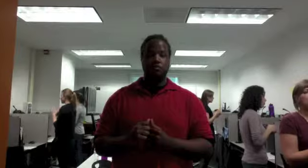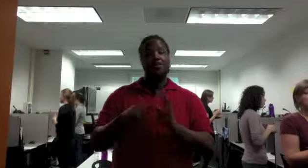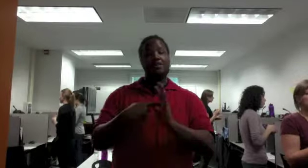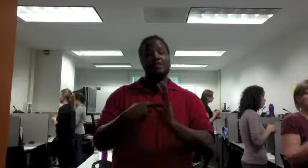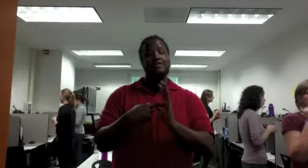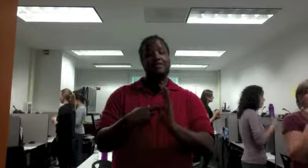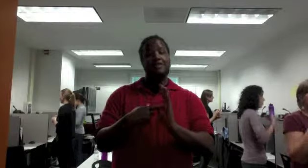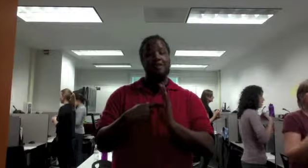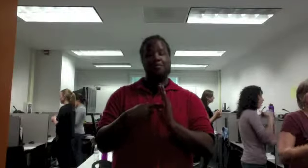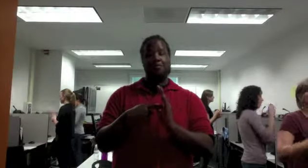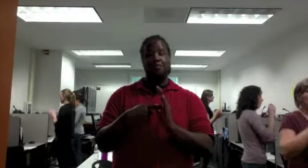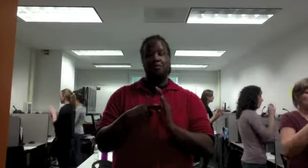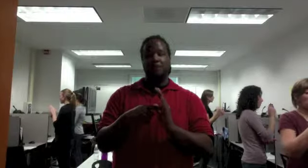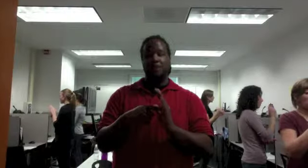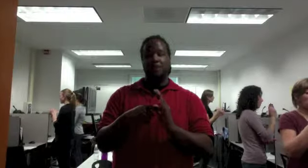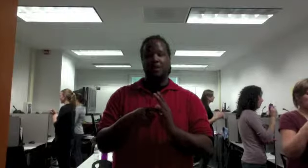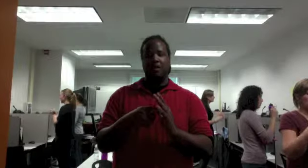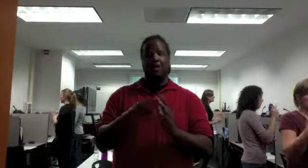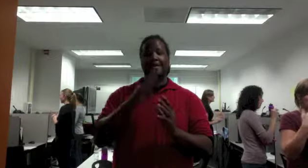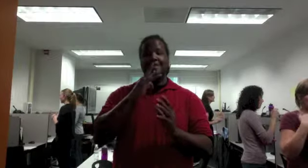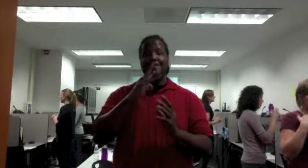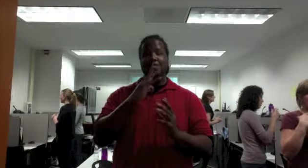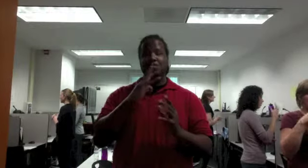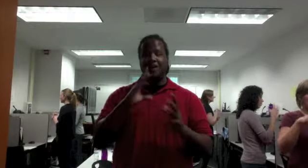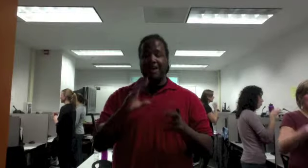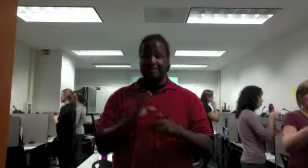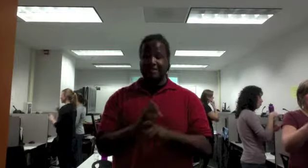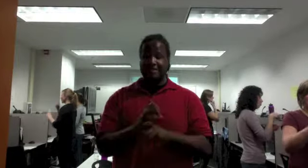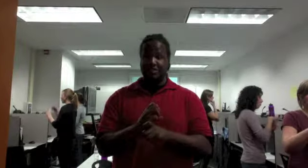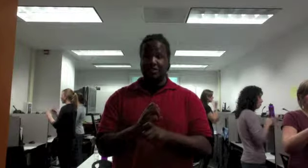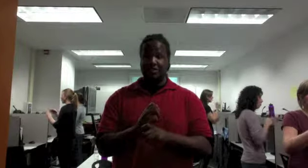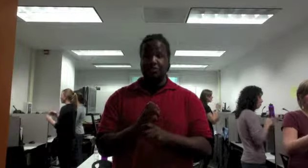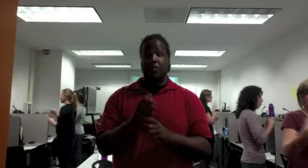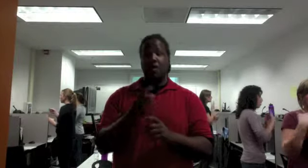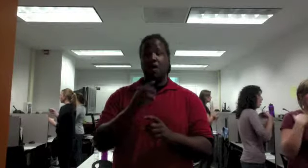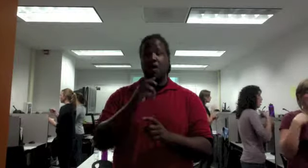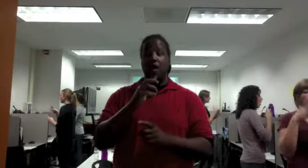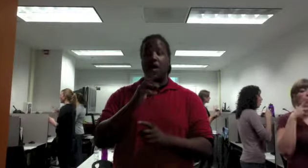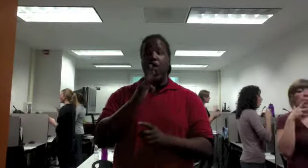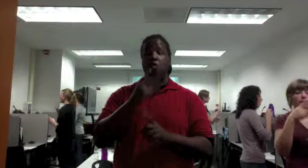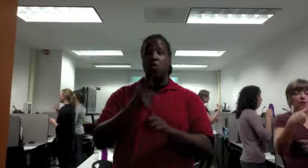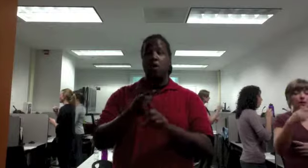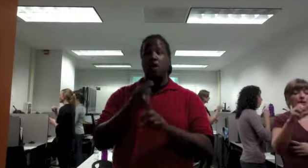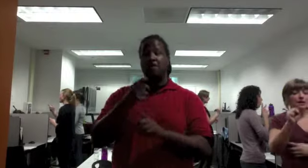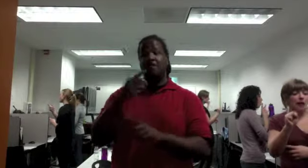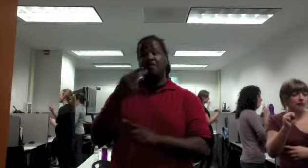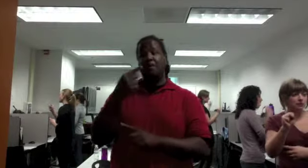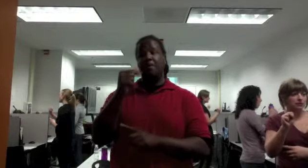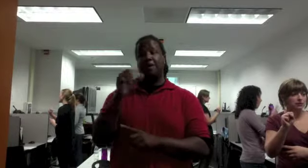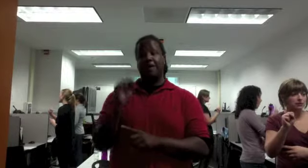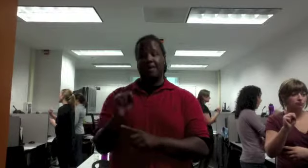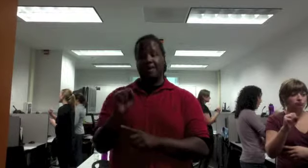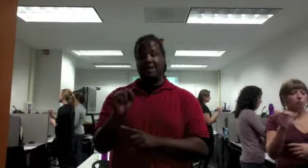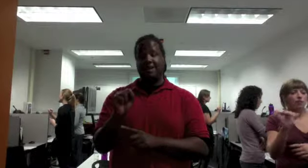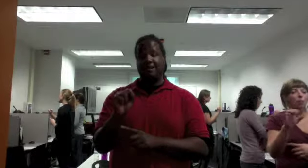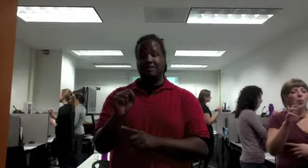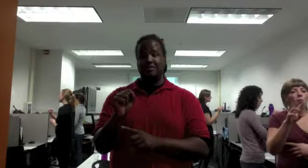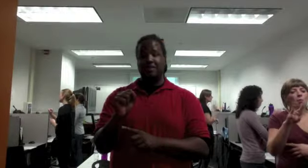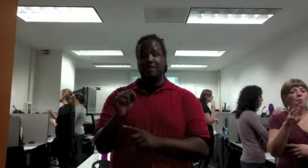When you take, example, condensation, if you take water from a gas form, or